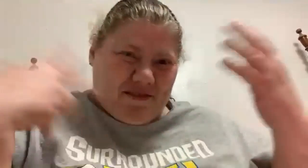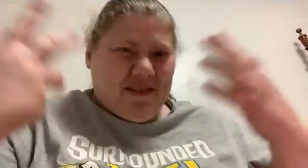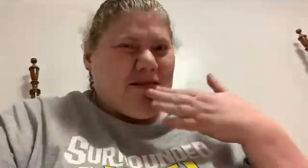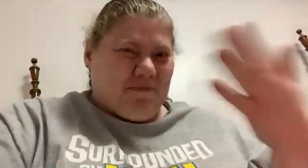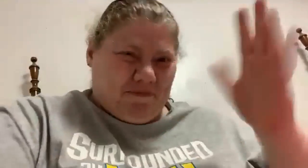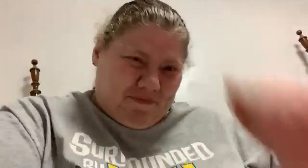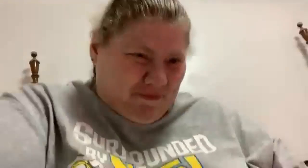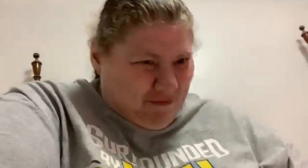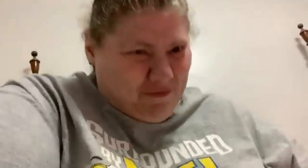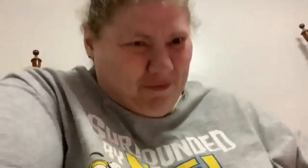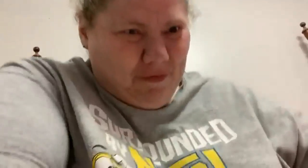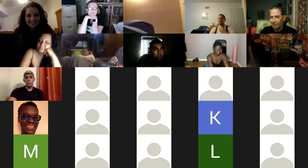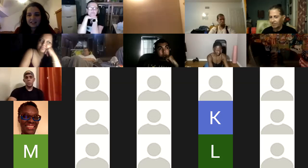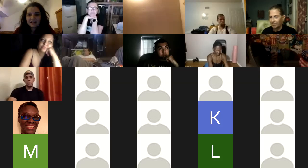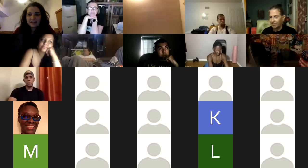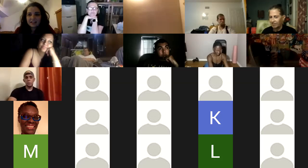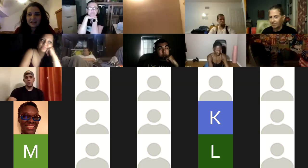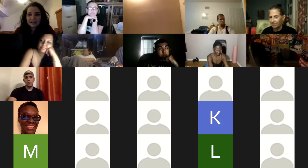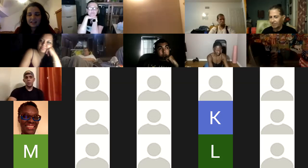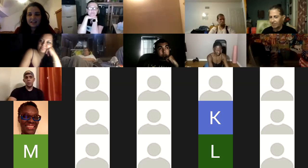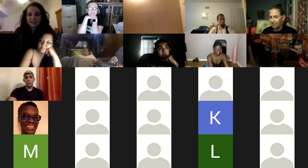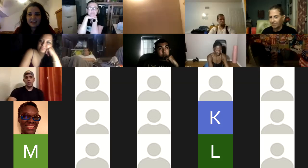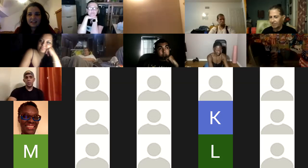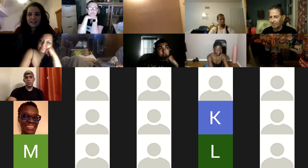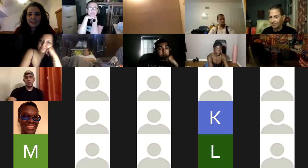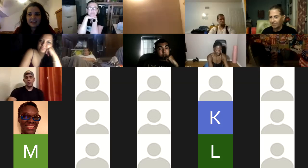I guess it slipped my mind. All right, that's good. That's enough for me.